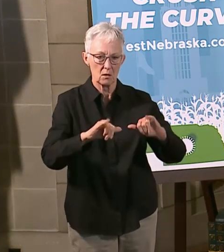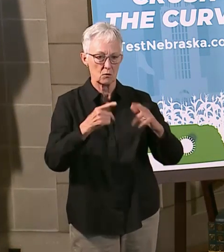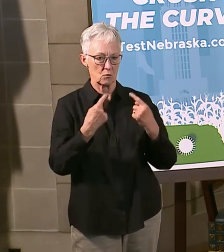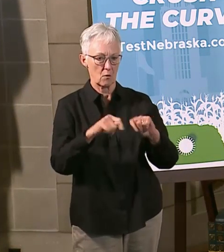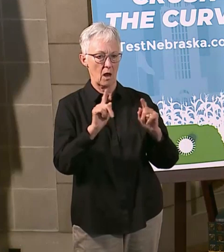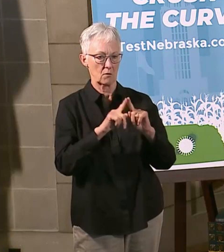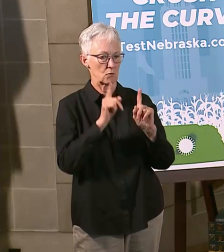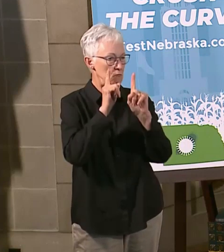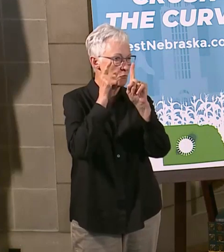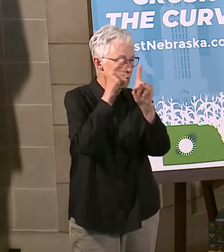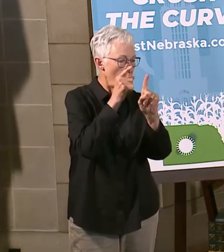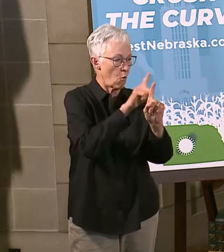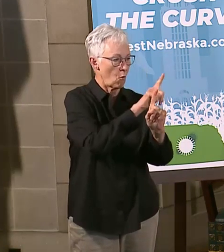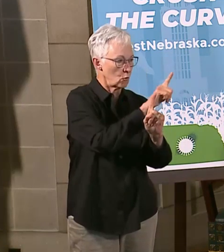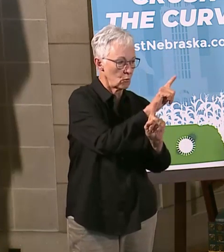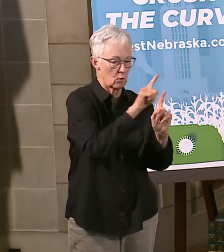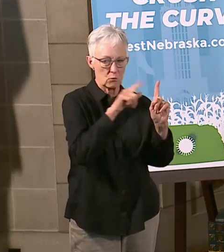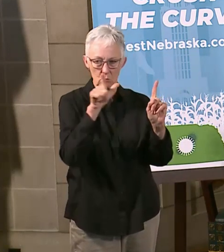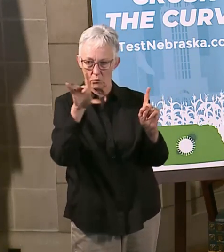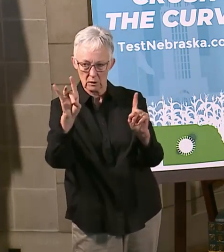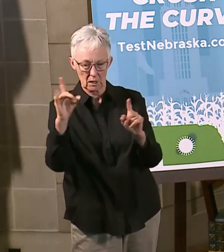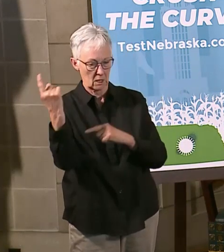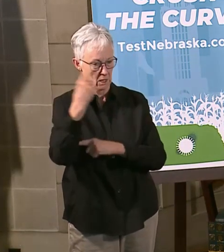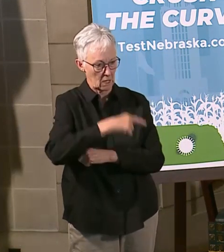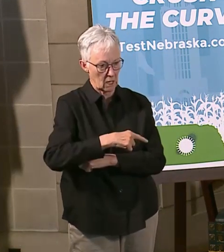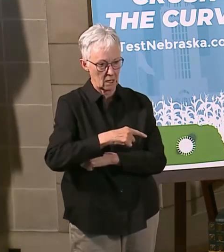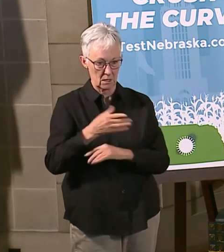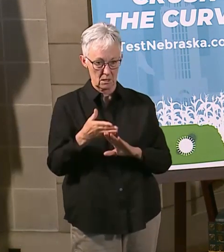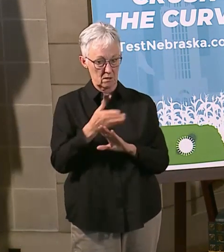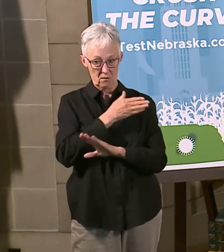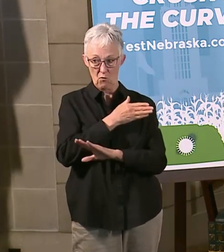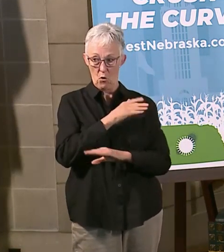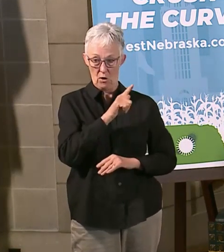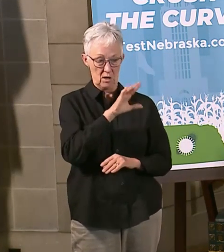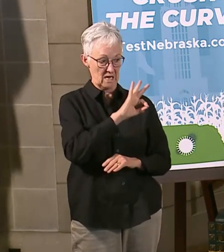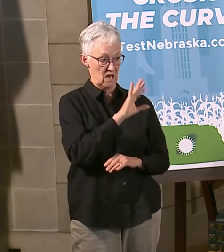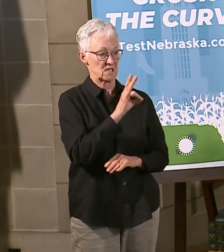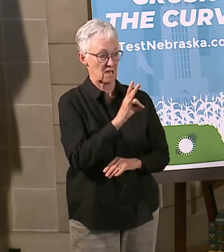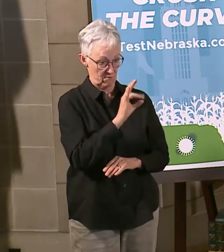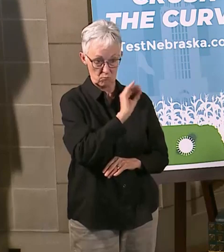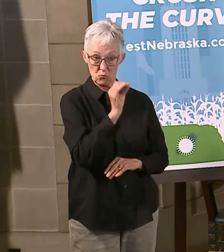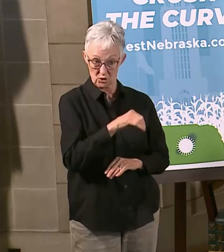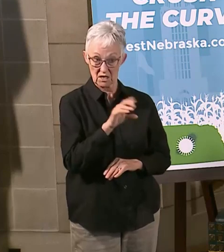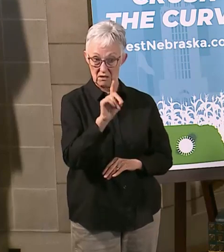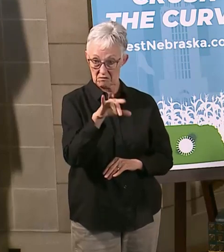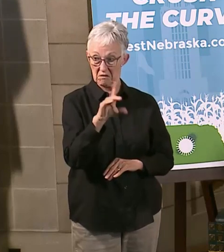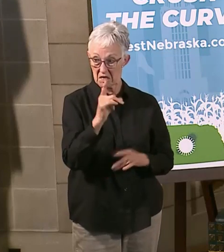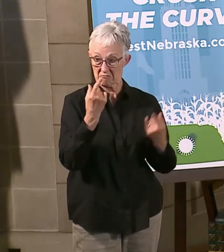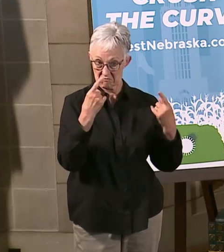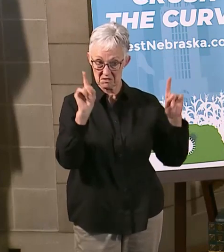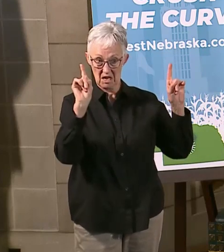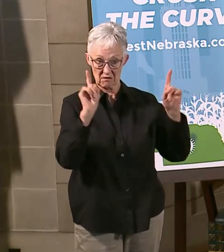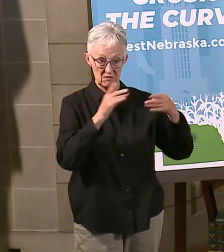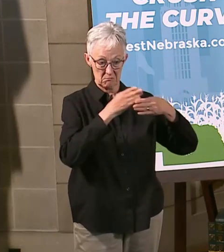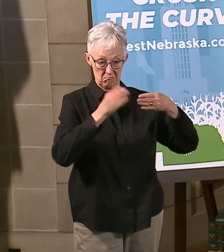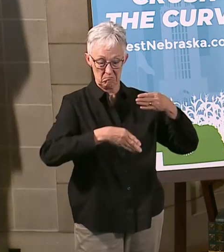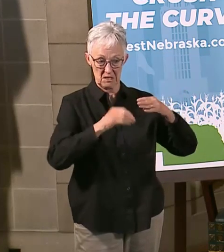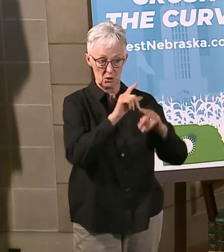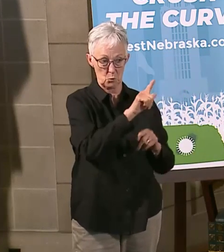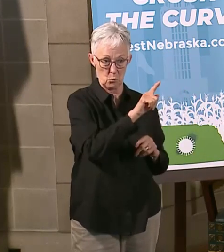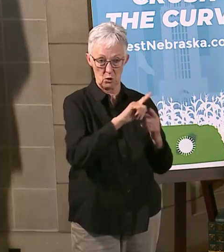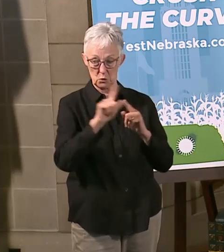days. Previously we were about 97% of our claims being processed in that 21 to 28 day time frame. So we